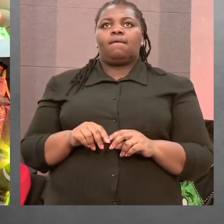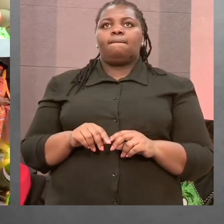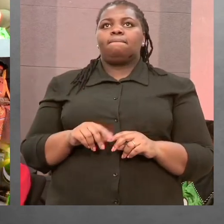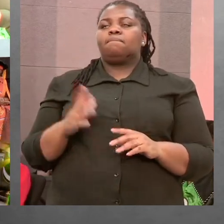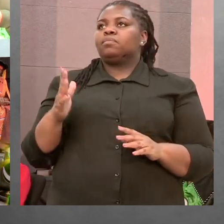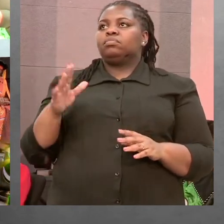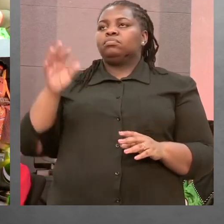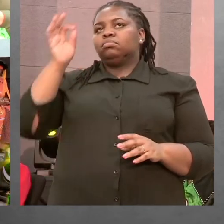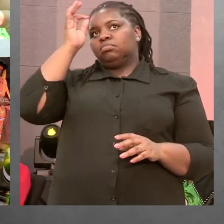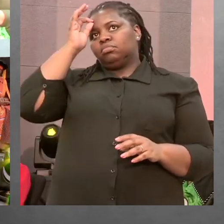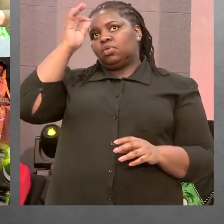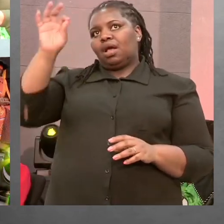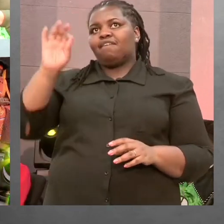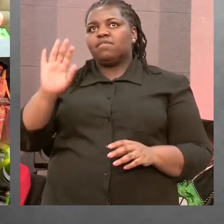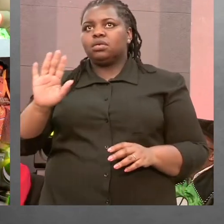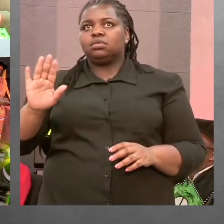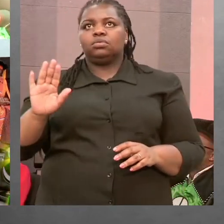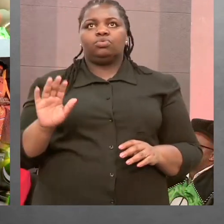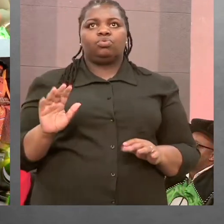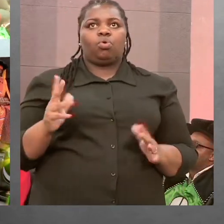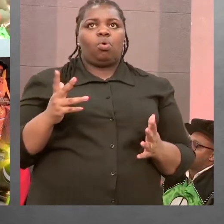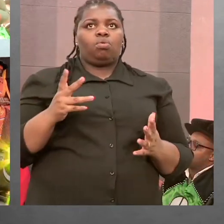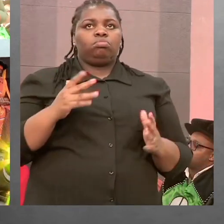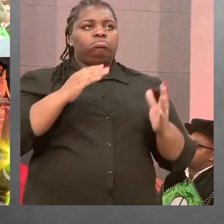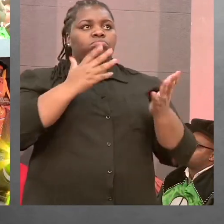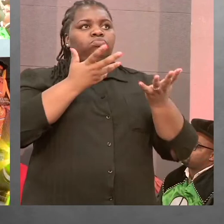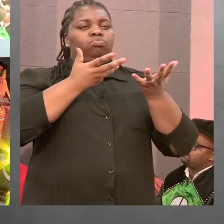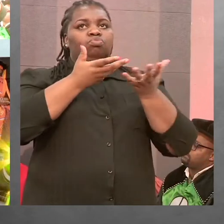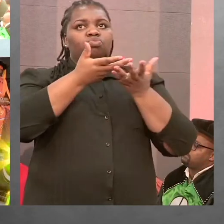ecosystem of governance that we are engaged on,